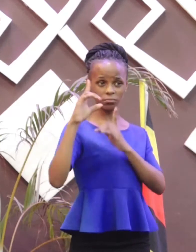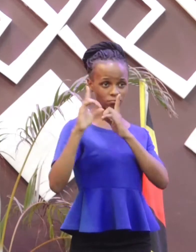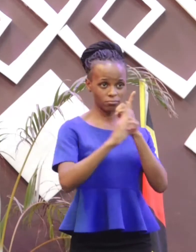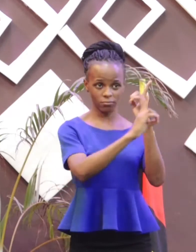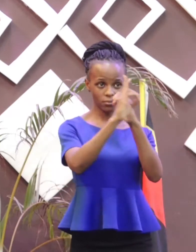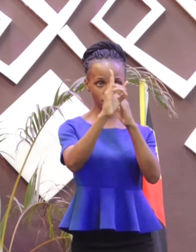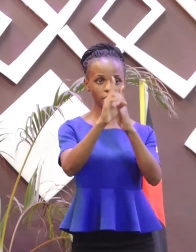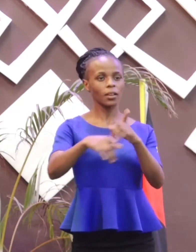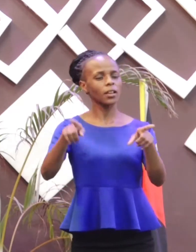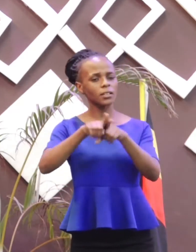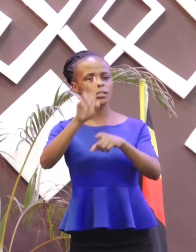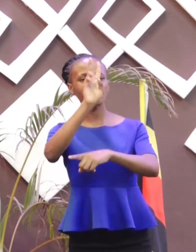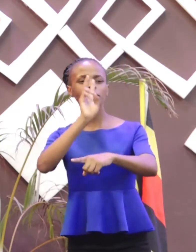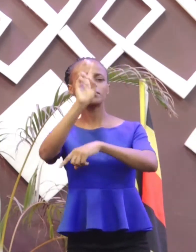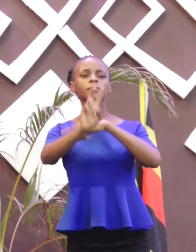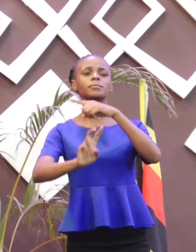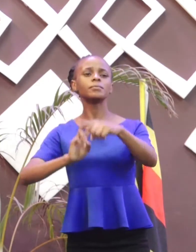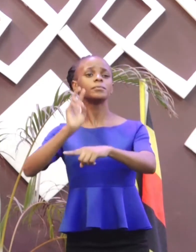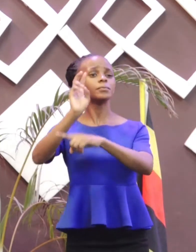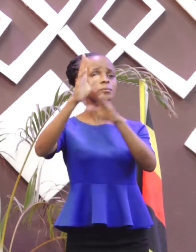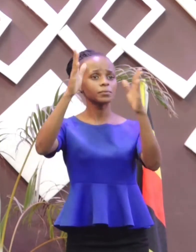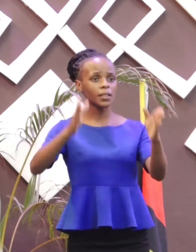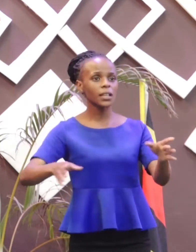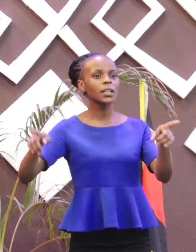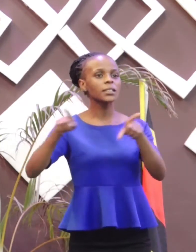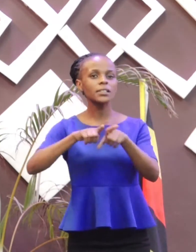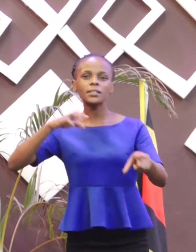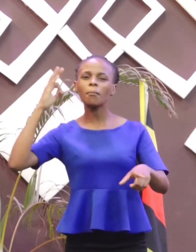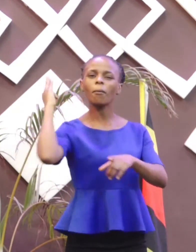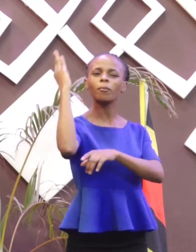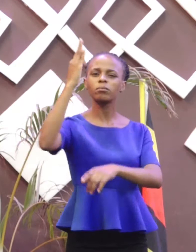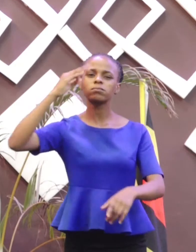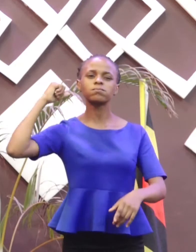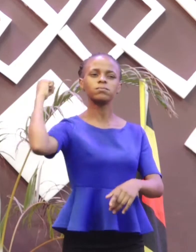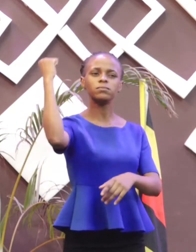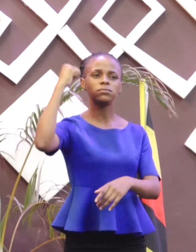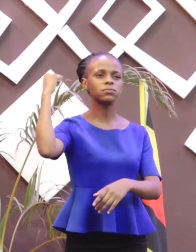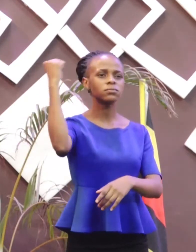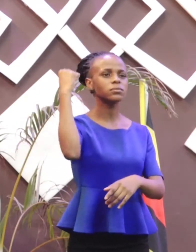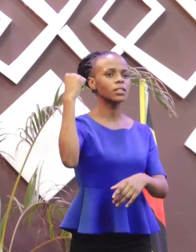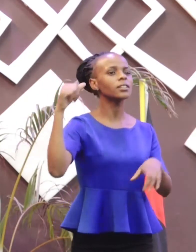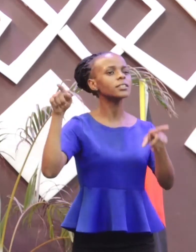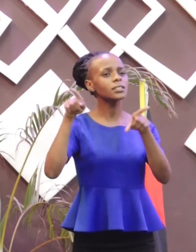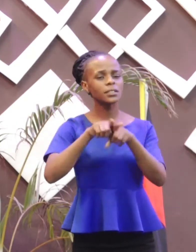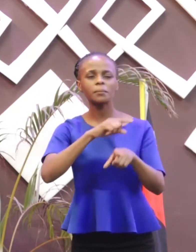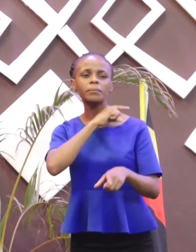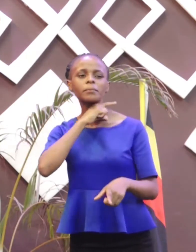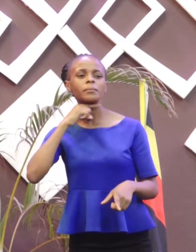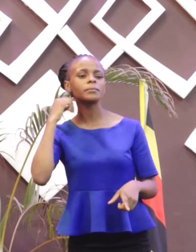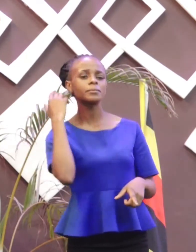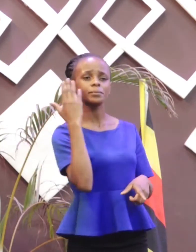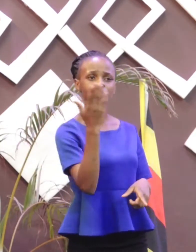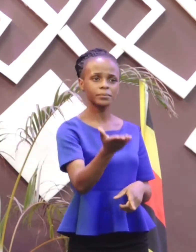omutume. There is a prophet. Waliwo nabbi. There is an evangelist. Waliwo omubulizi w'enjiri. There is a pastor.